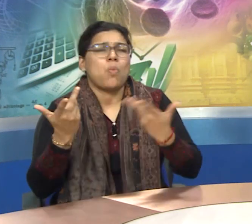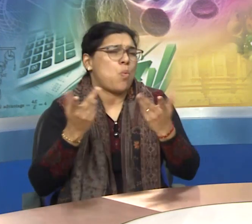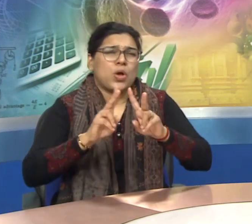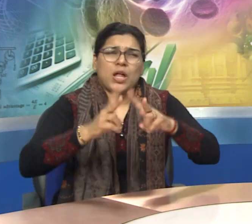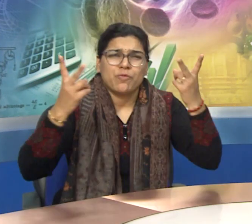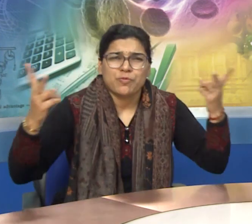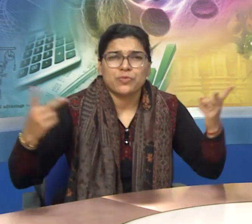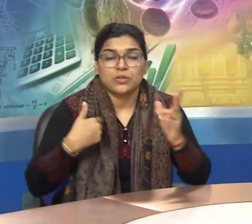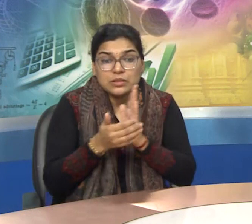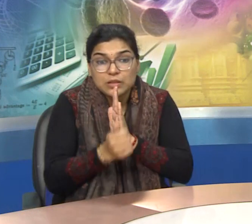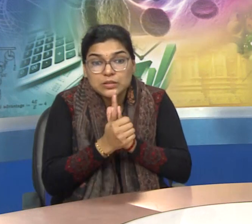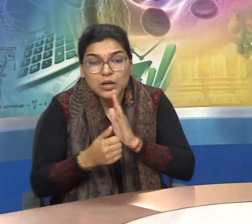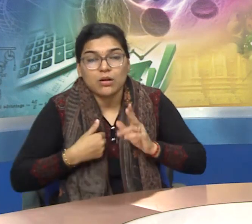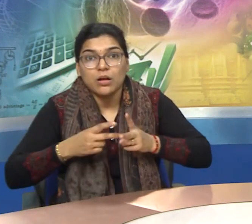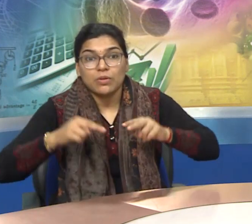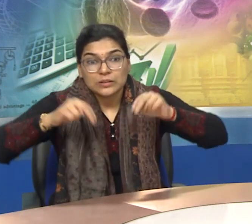university library.